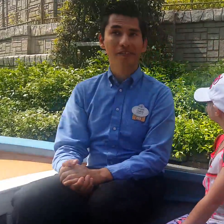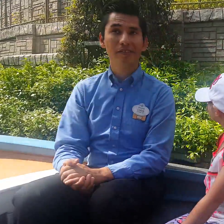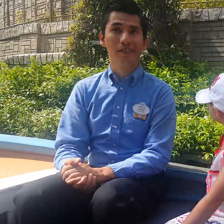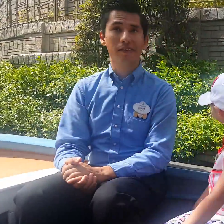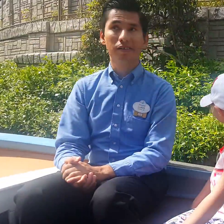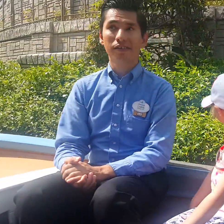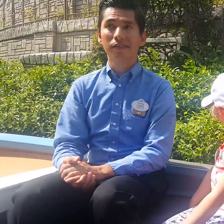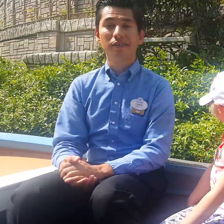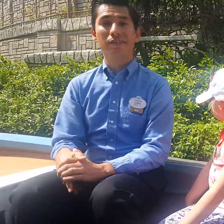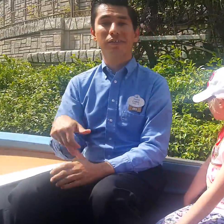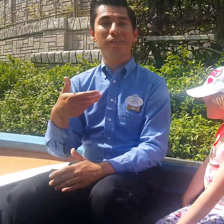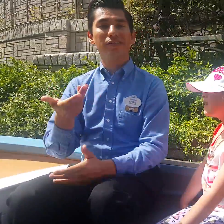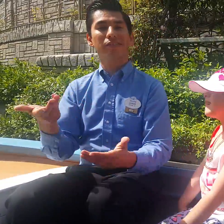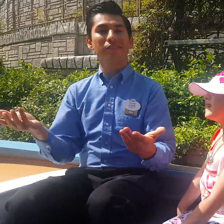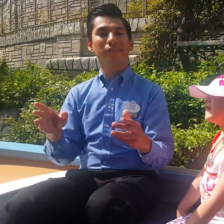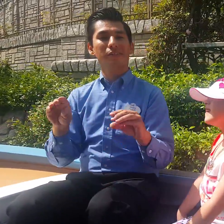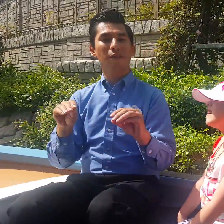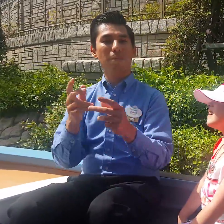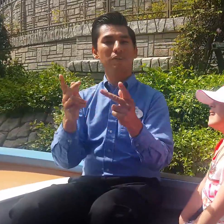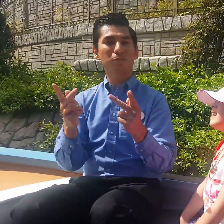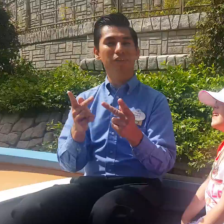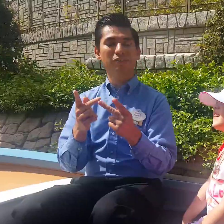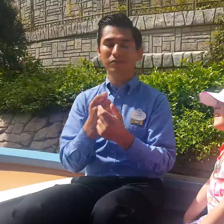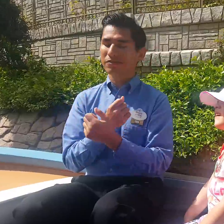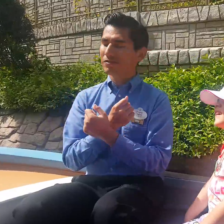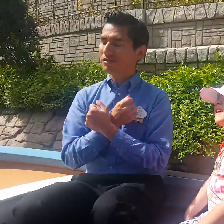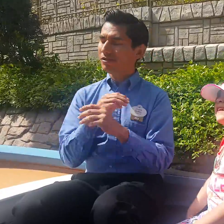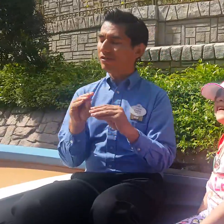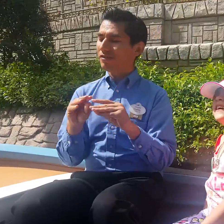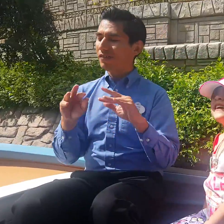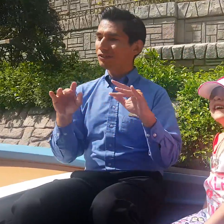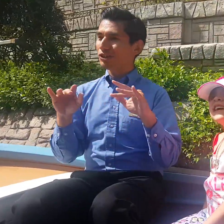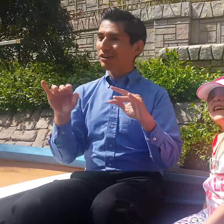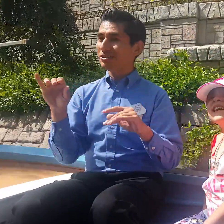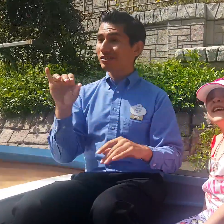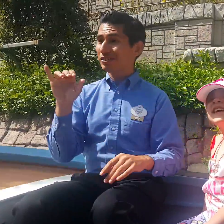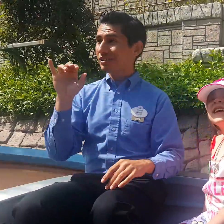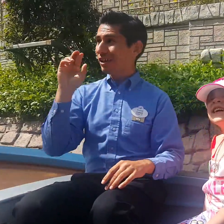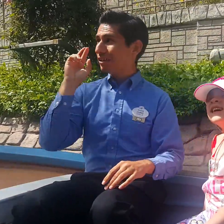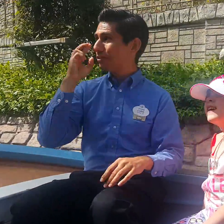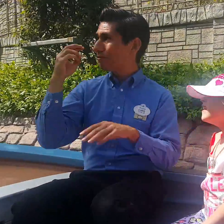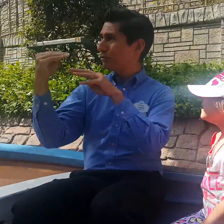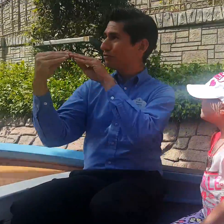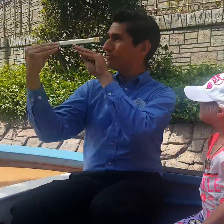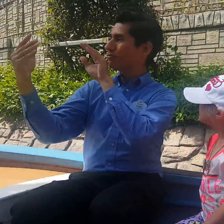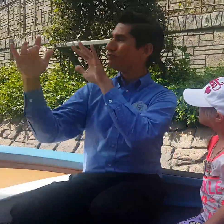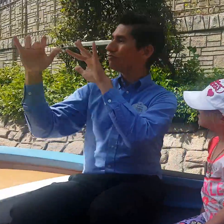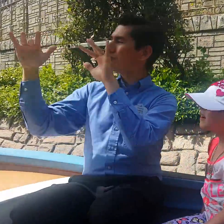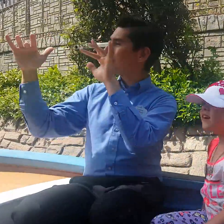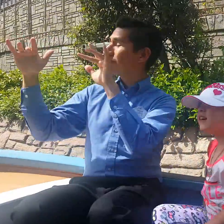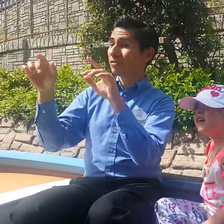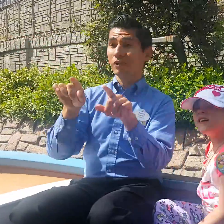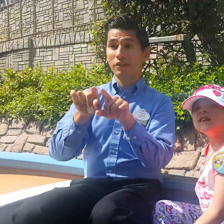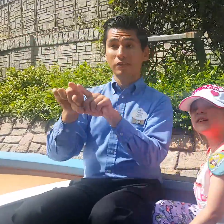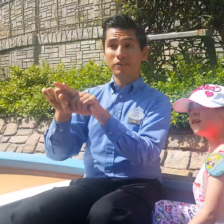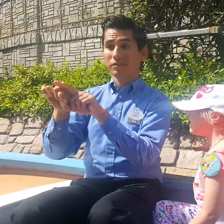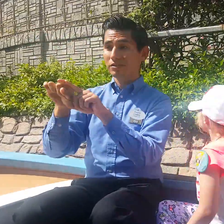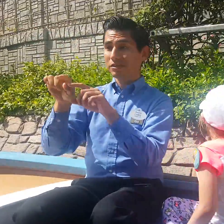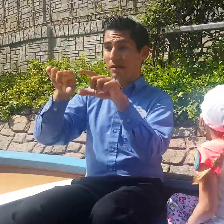These magical places are where love shines, just like the twinkling lights in our joys above us. These are the same archways that Aladdin and Jasmine